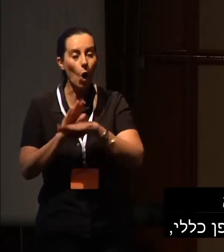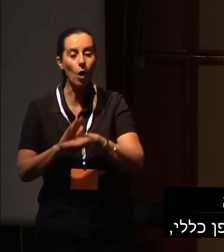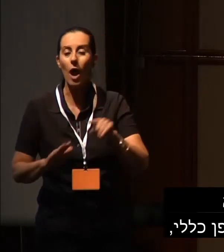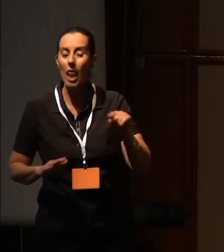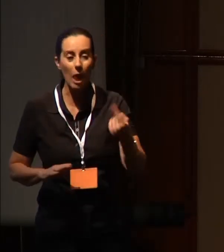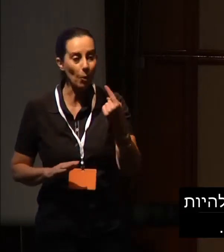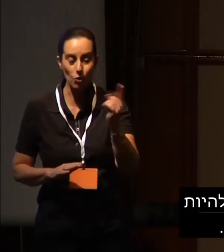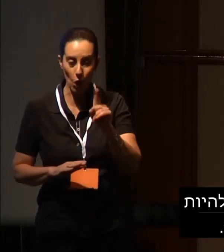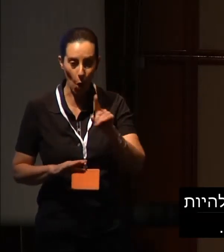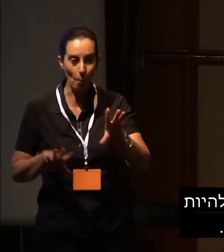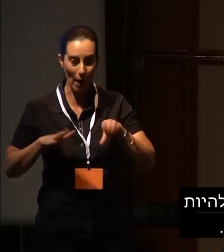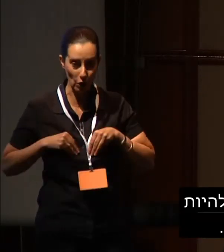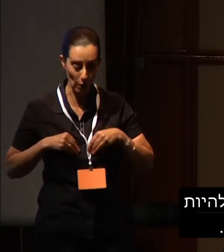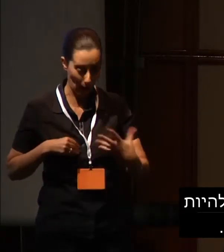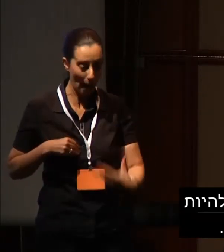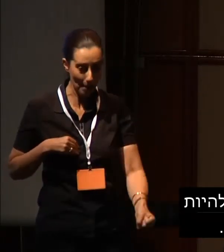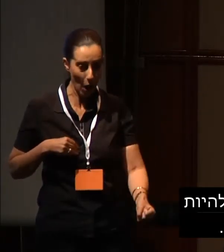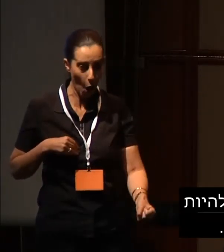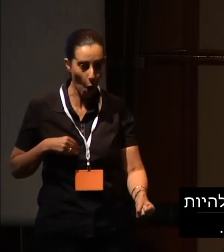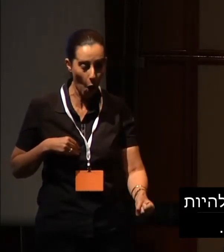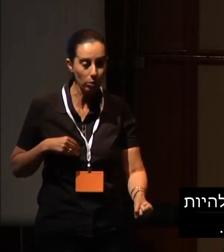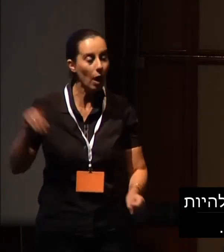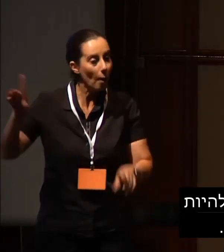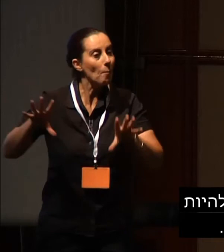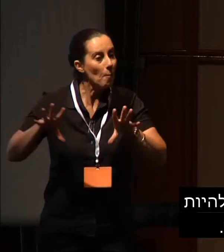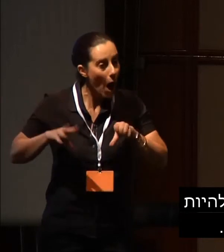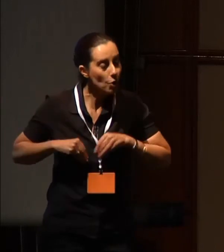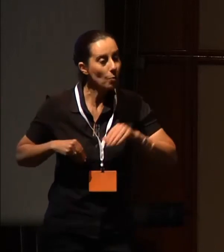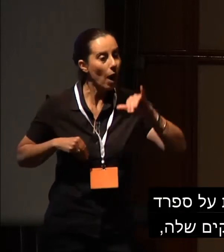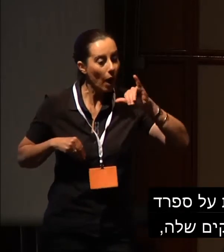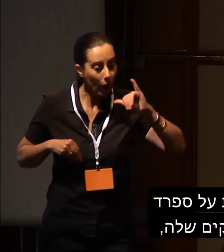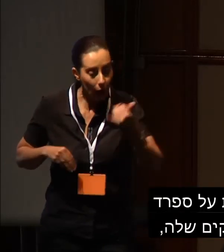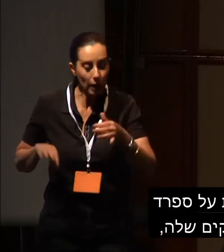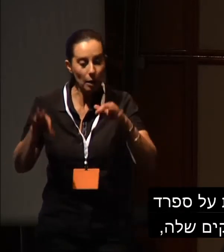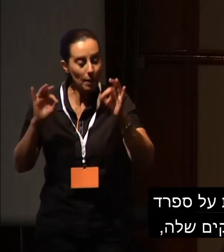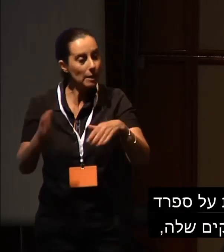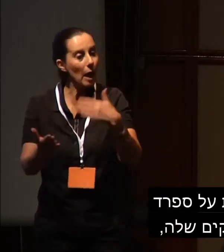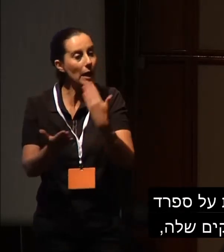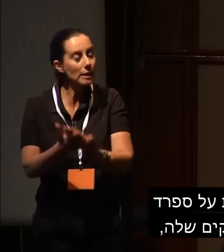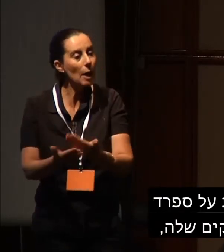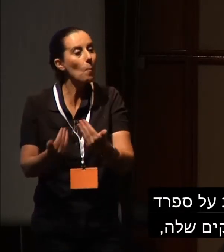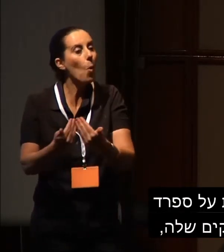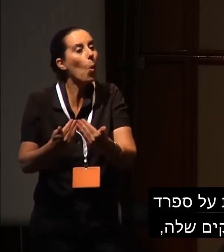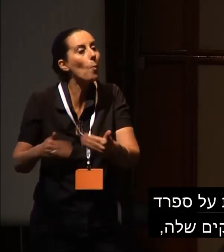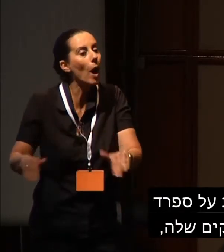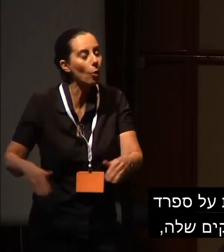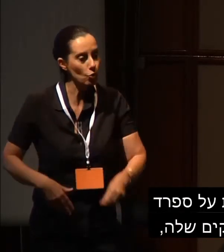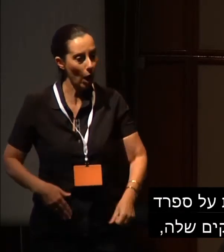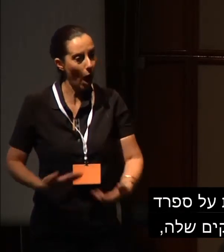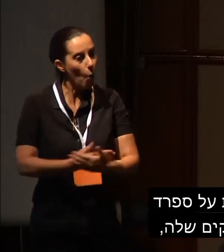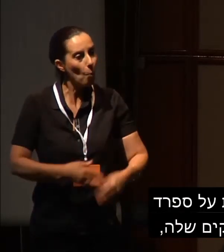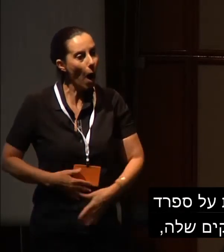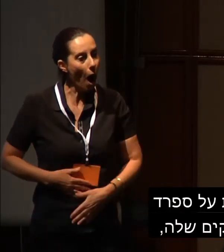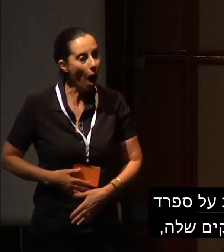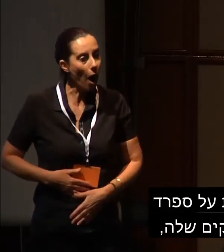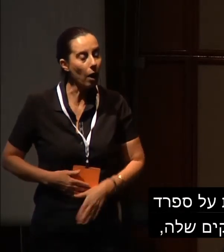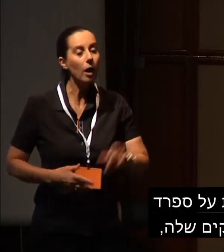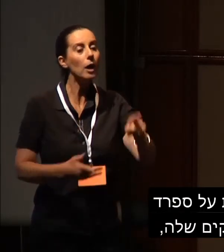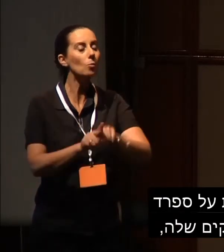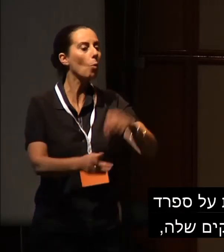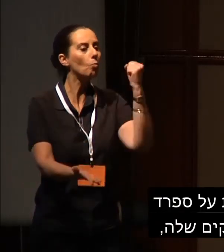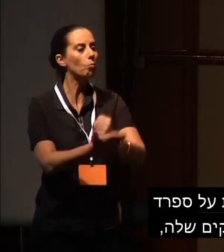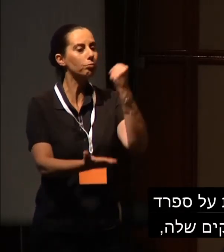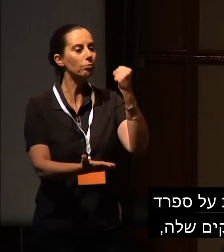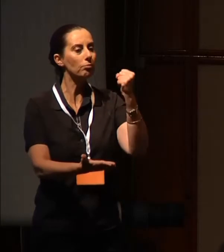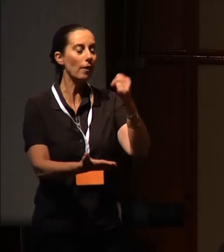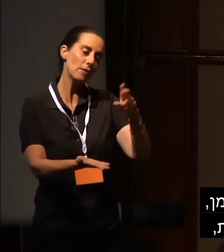abortion in general, that disability can be a ground for abortion. And the committee criticized Spain for having this